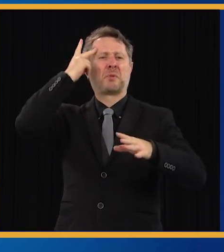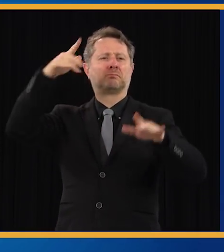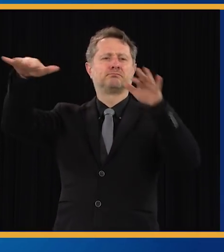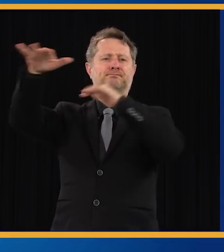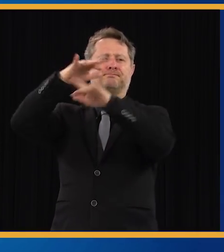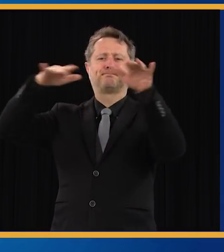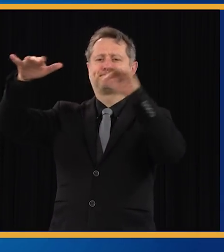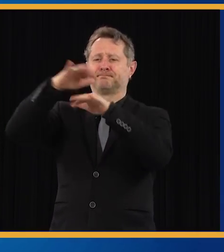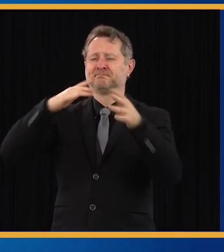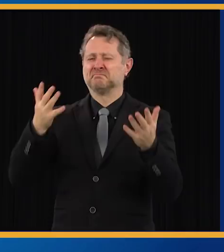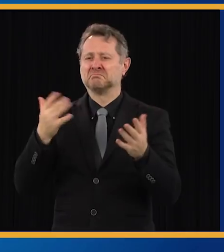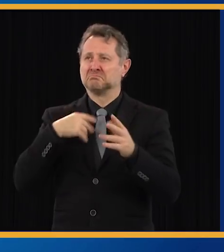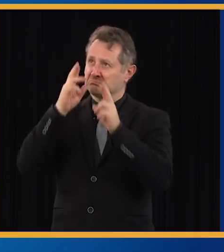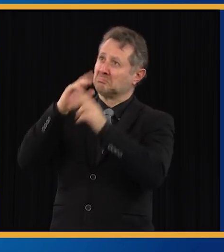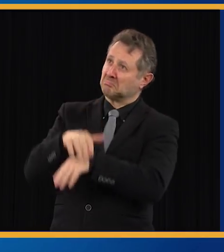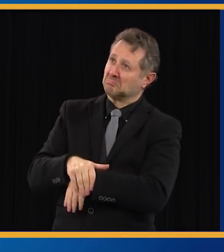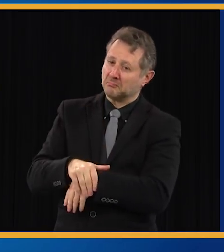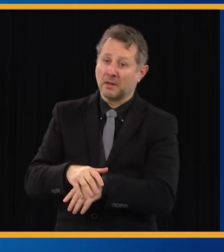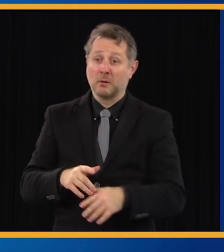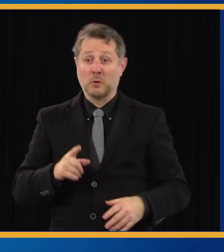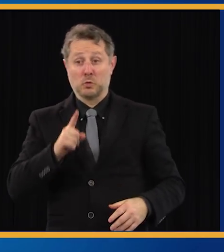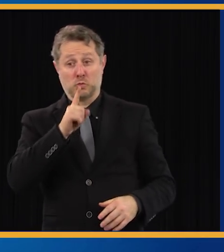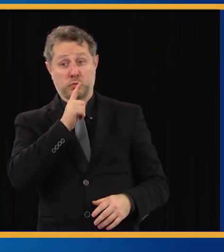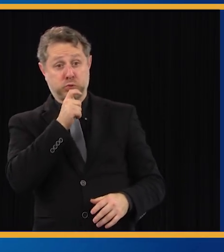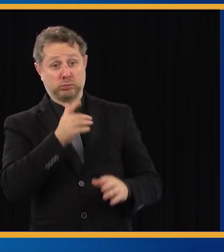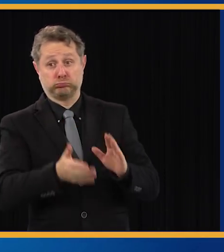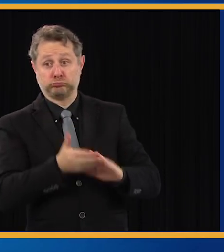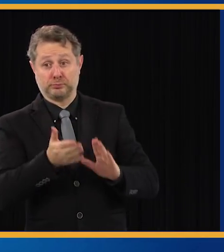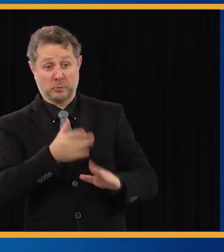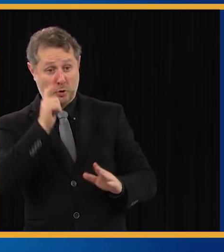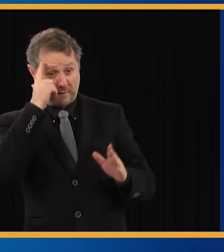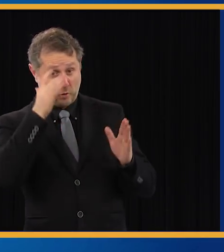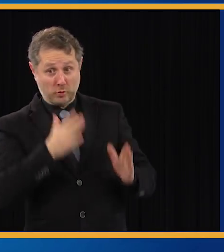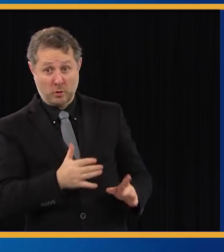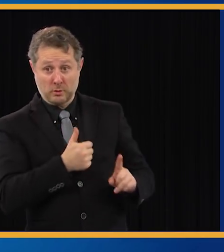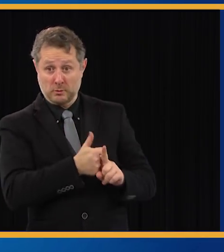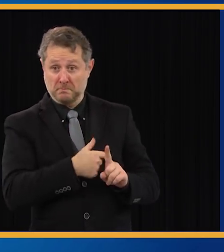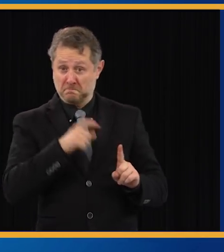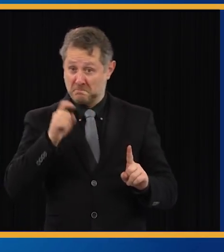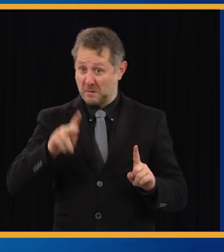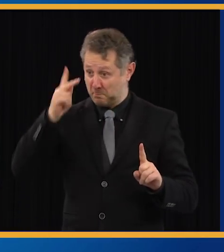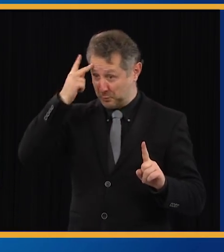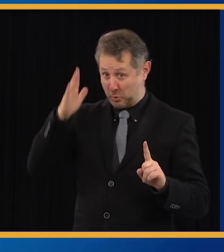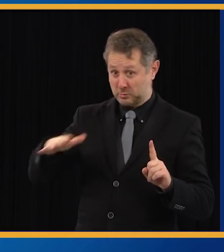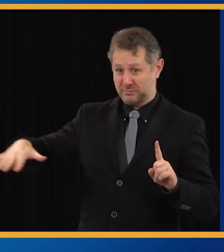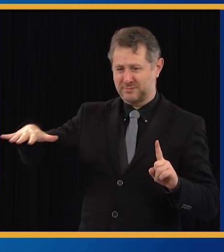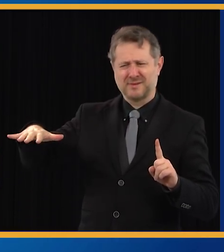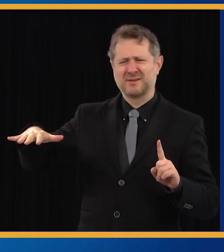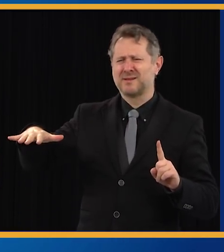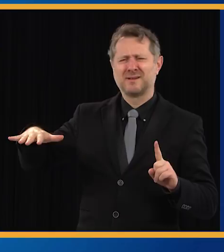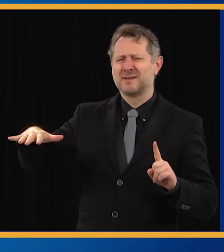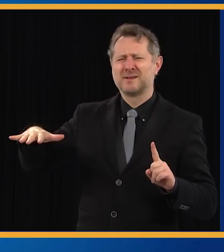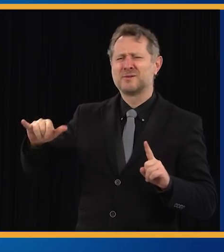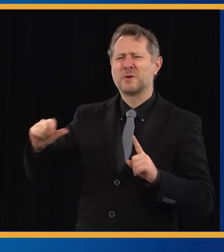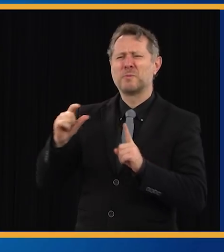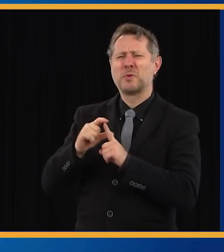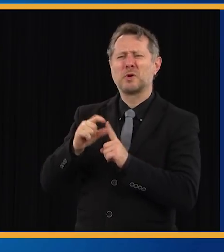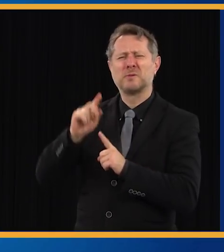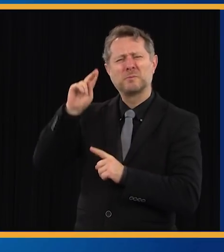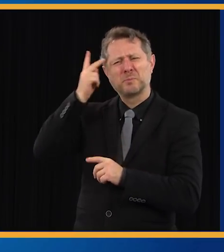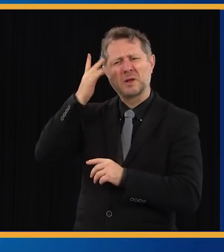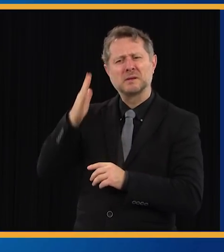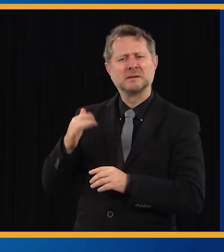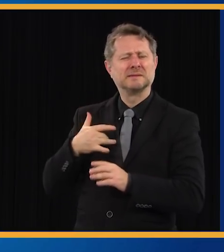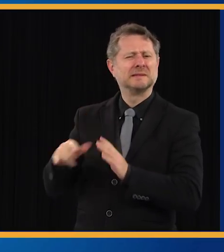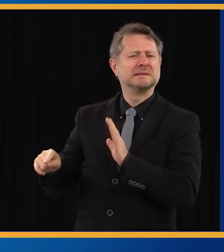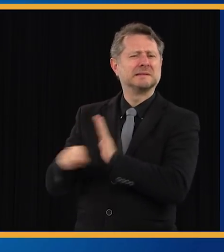Elected official does not have to be a politician. Politician has bad connotations to politicians, the word politician.